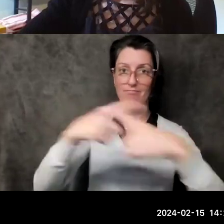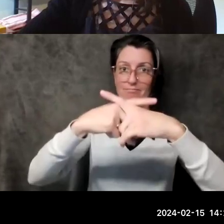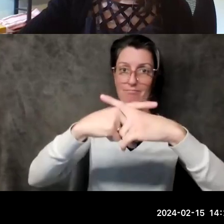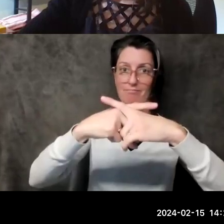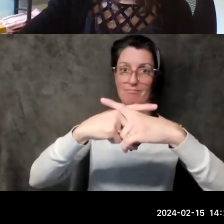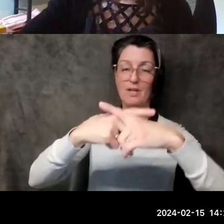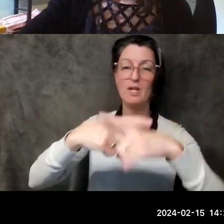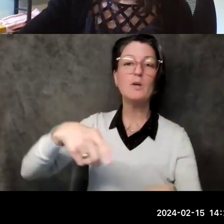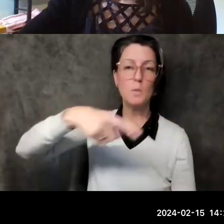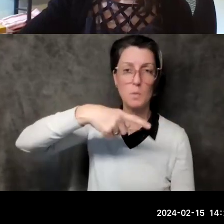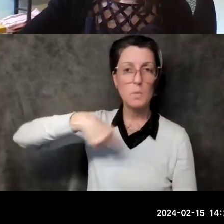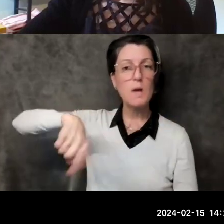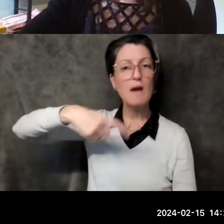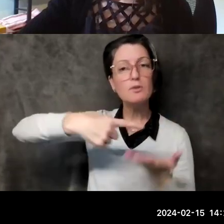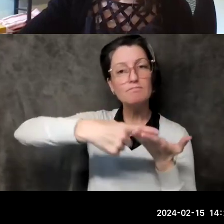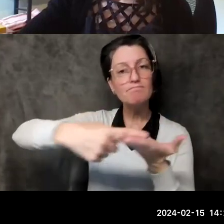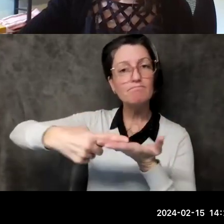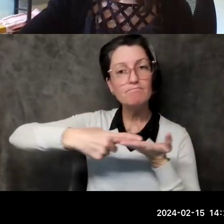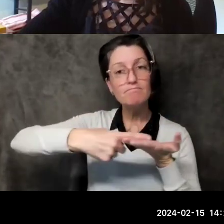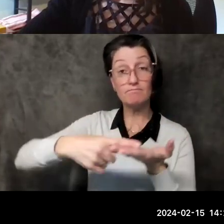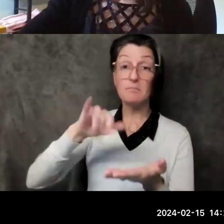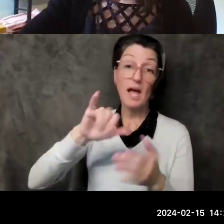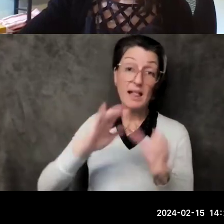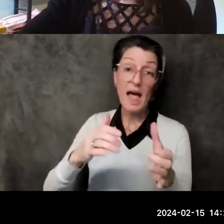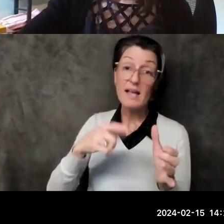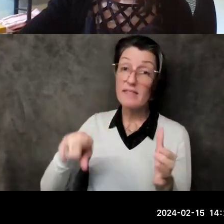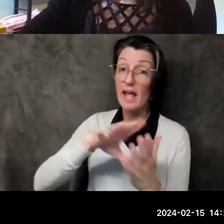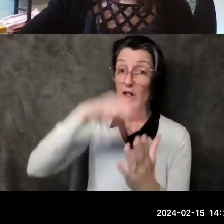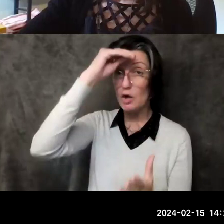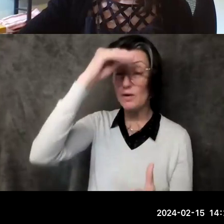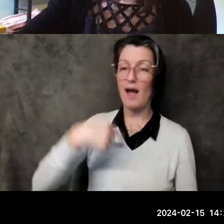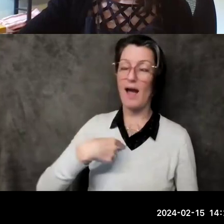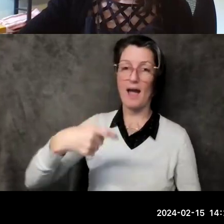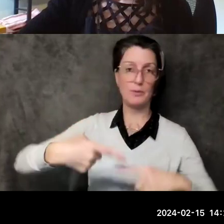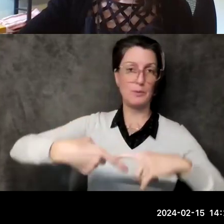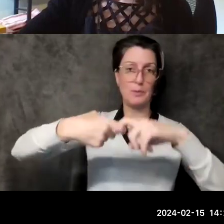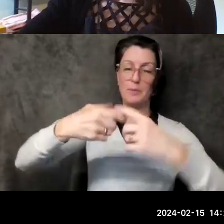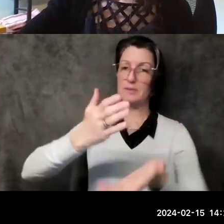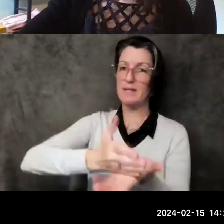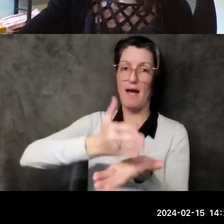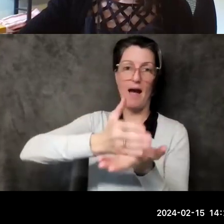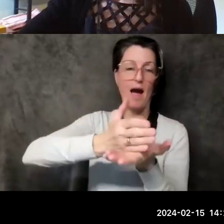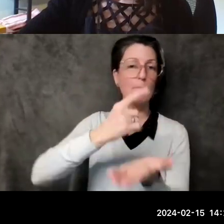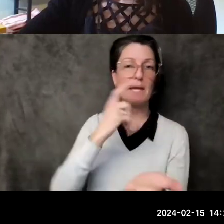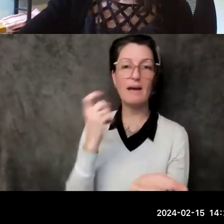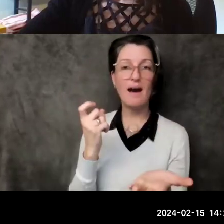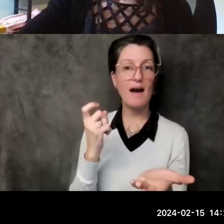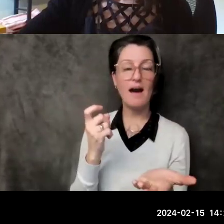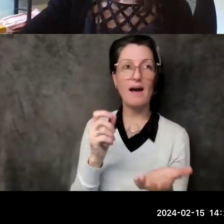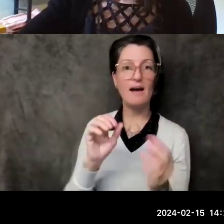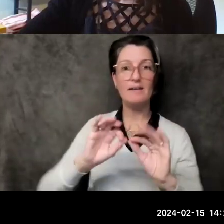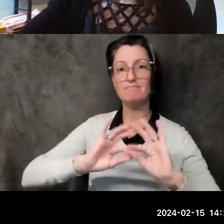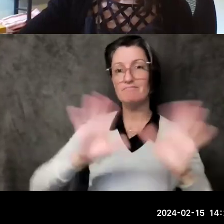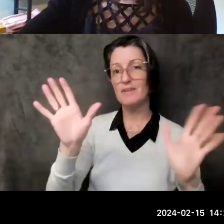the mess, you know, but everybody did learn. And after, you know, I had to stop it because then there was just a whole slew of like criming while